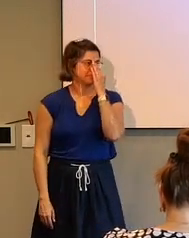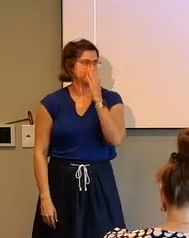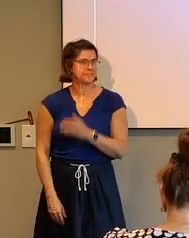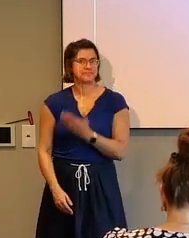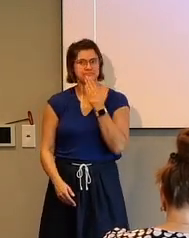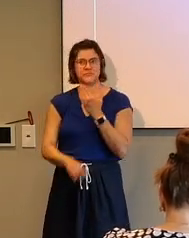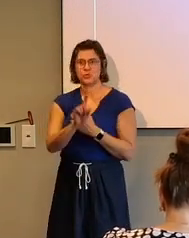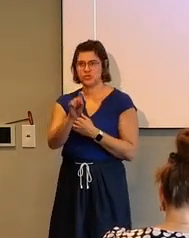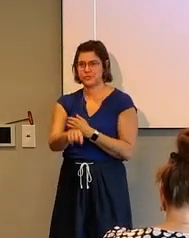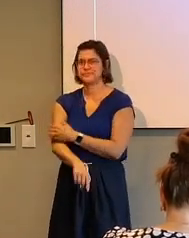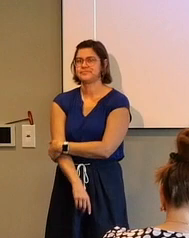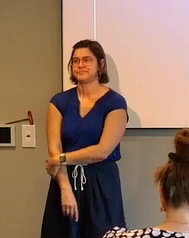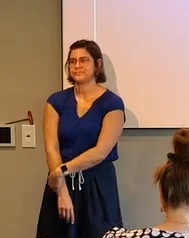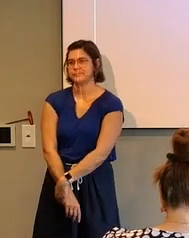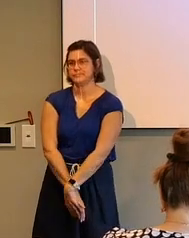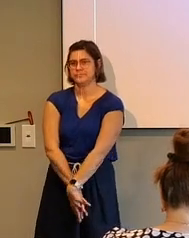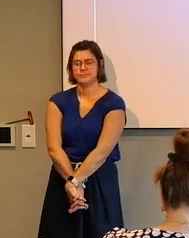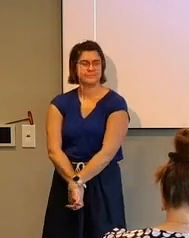That's a good question.